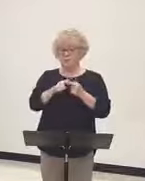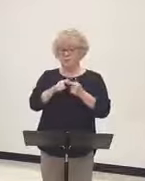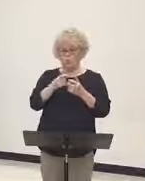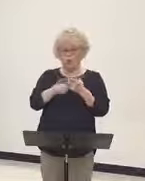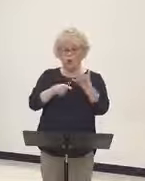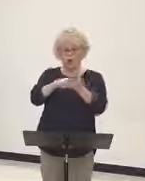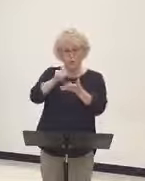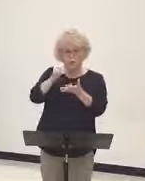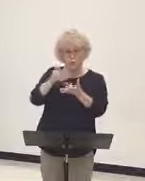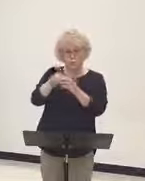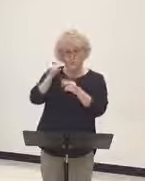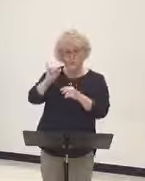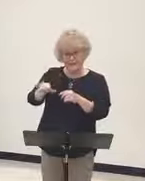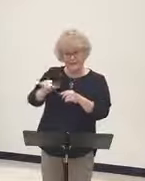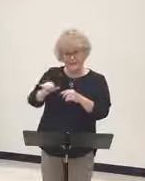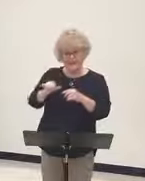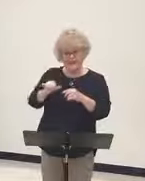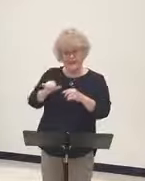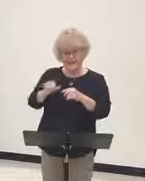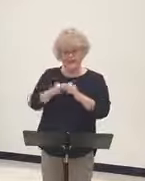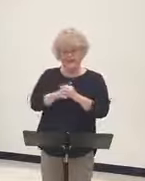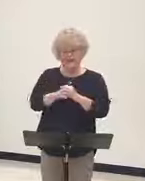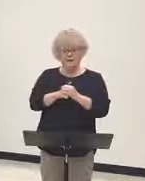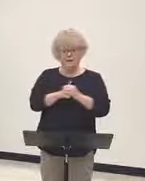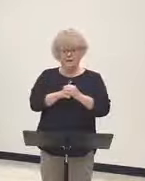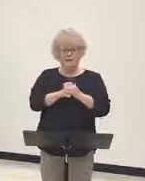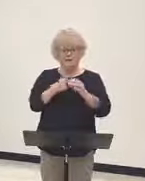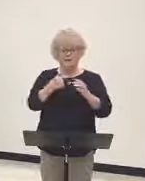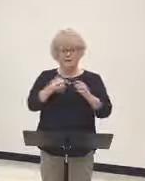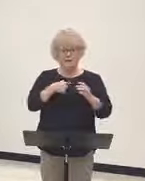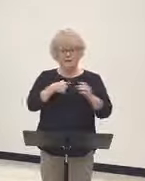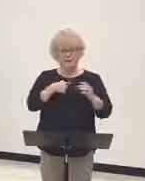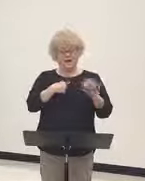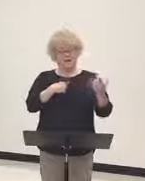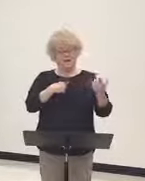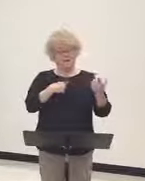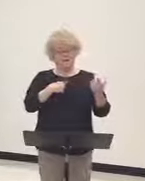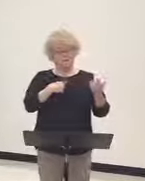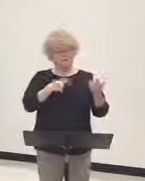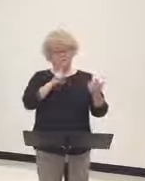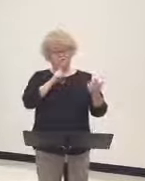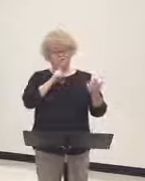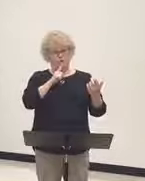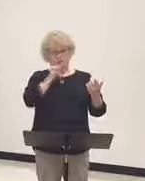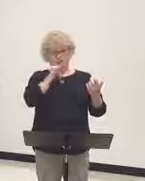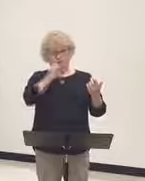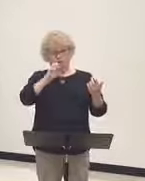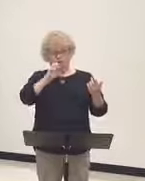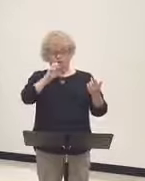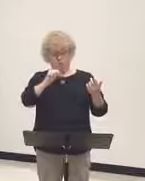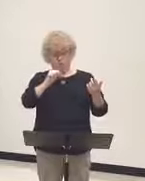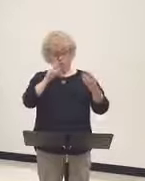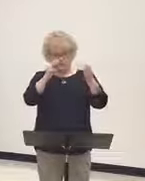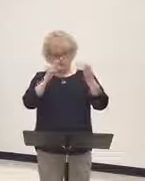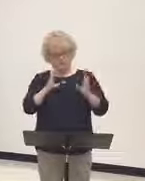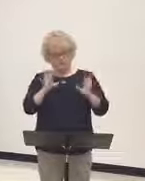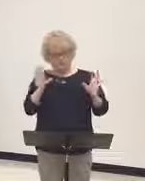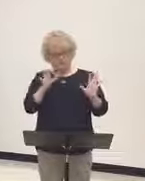from all of that is that at heart, I am definitely not a Jesuit